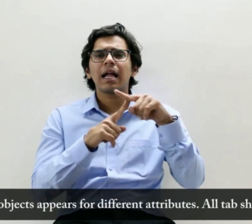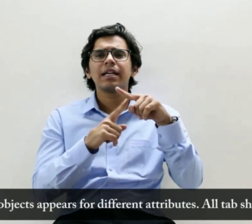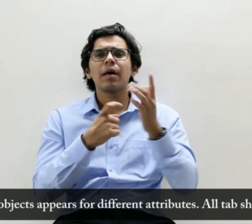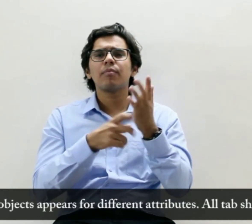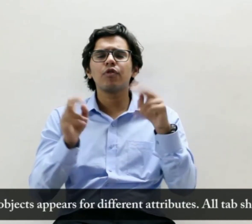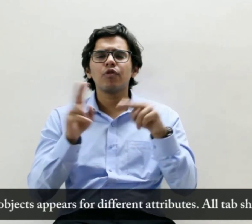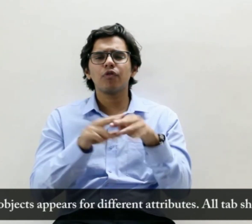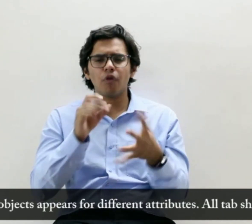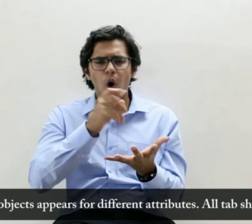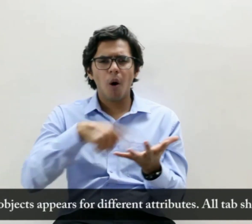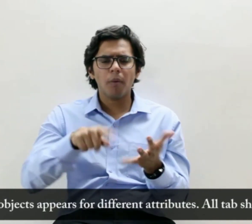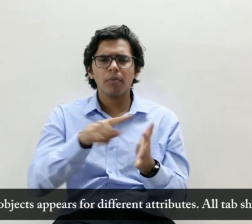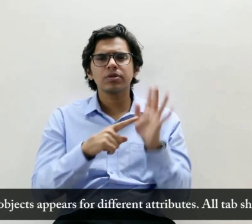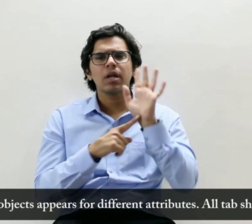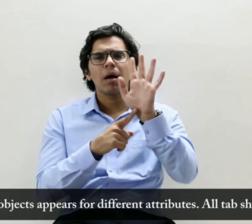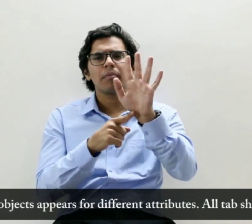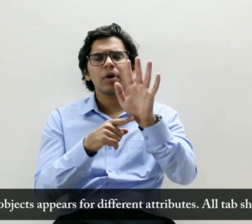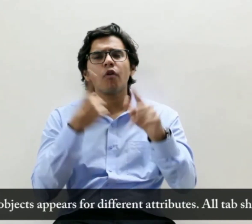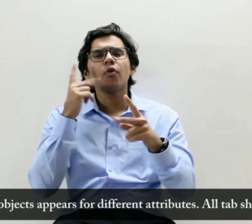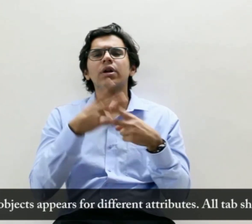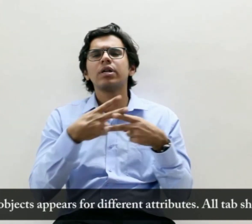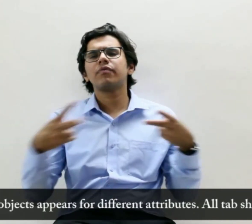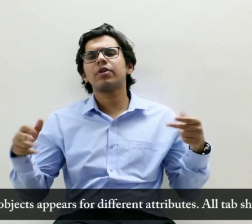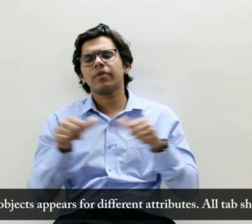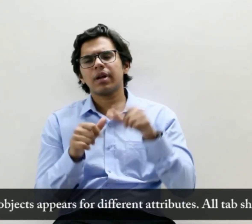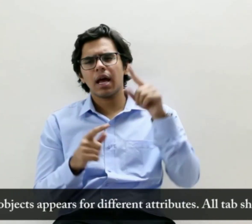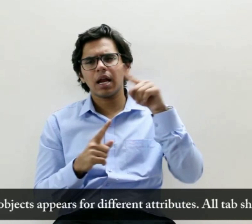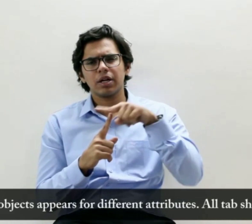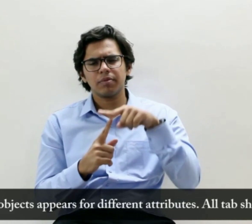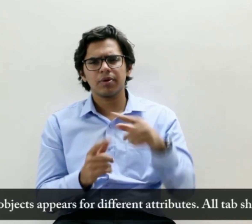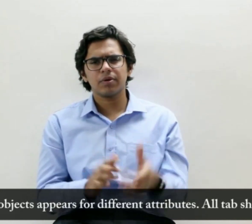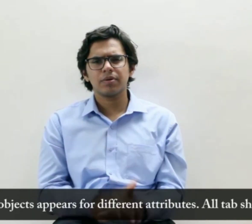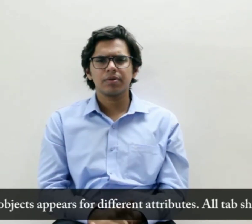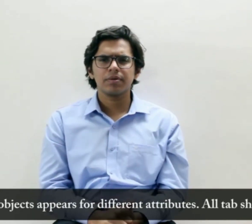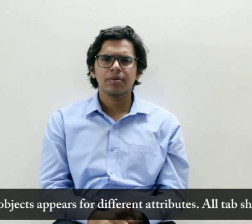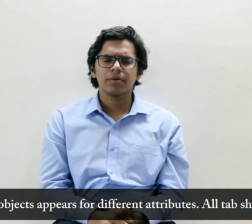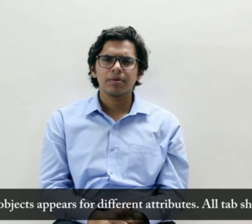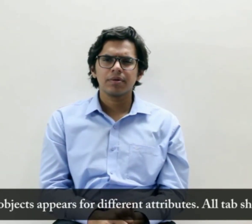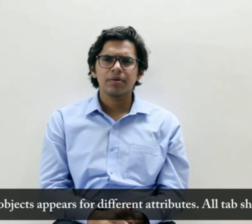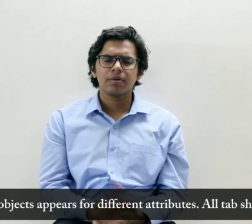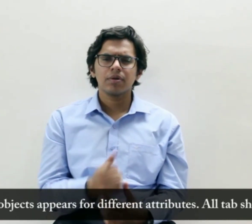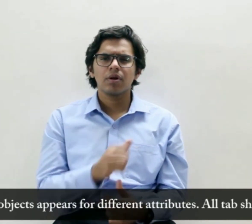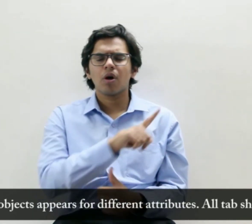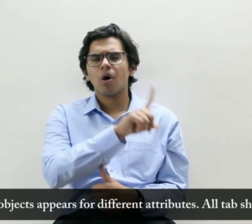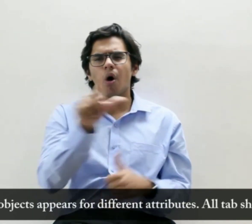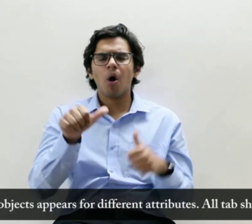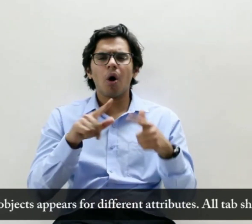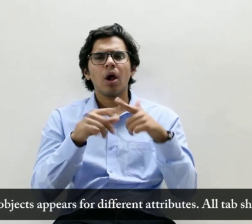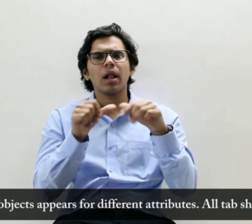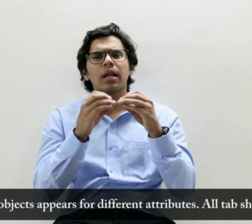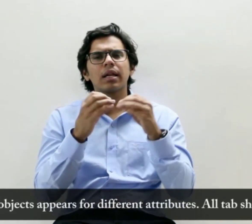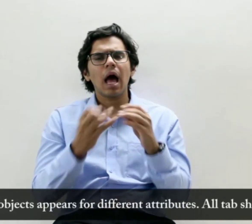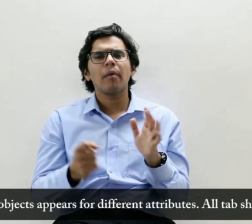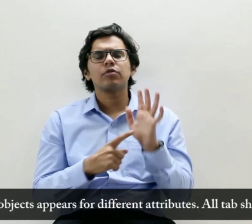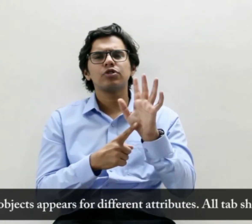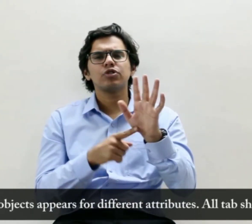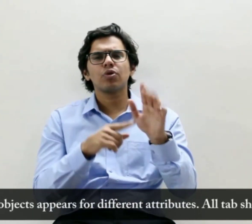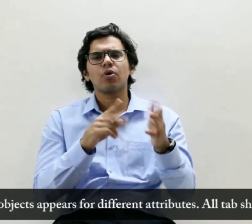temple roof objects appears for different attributes. All tab shows a node.